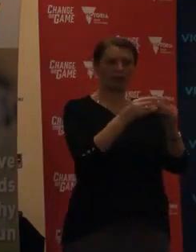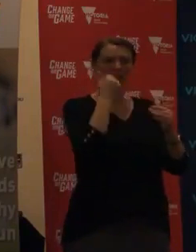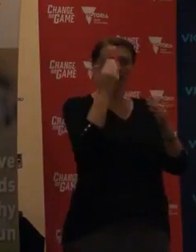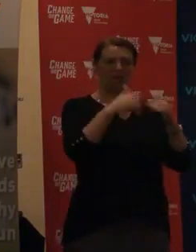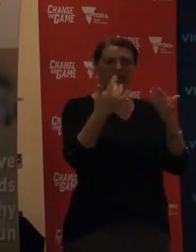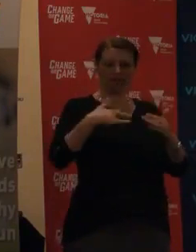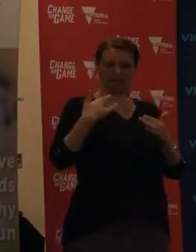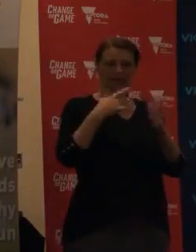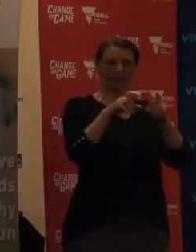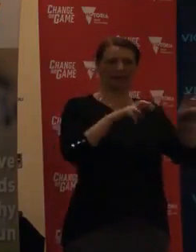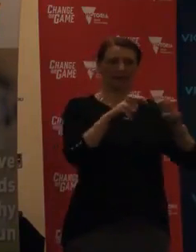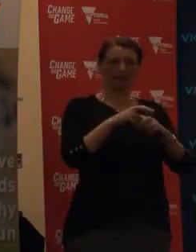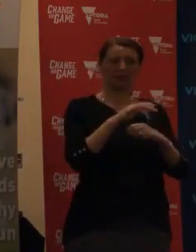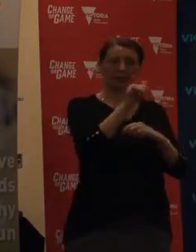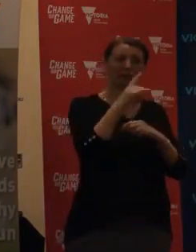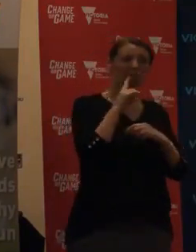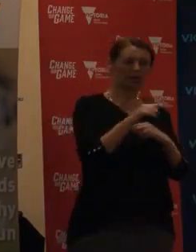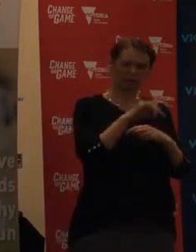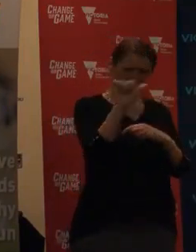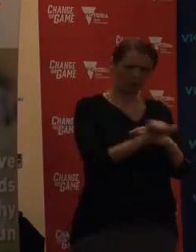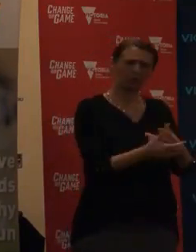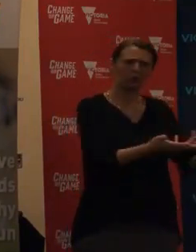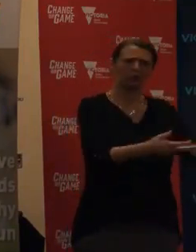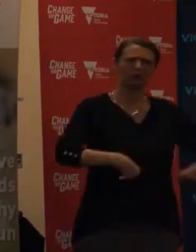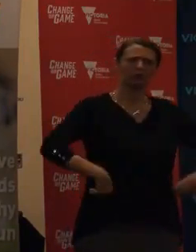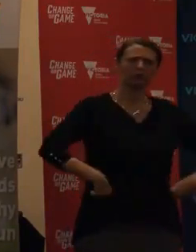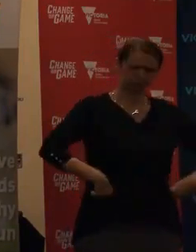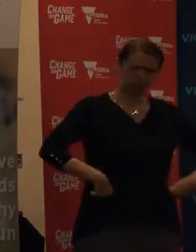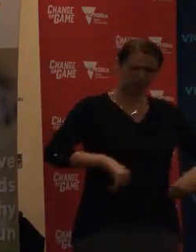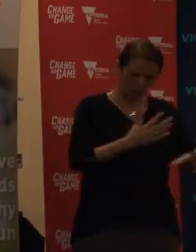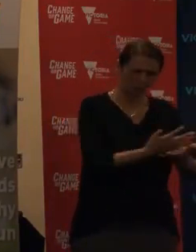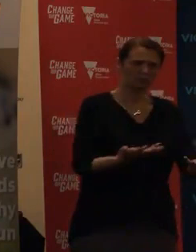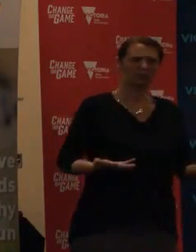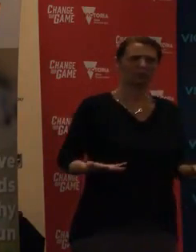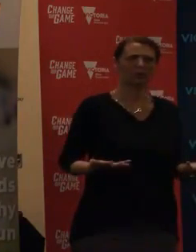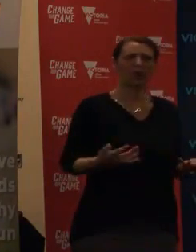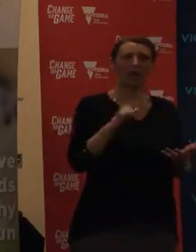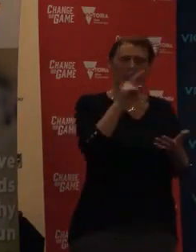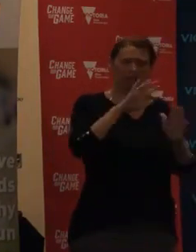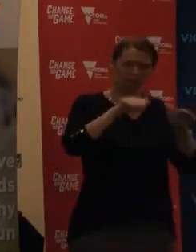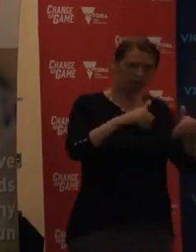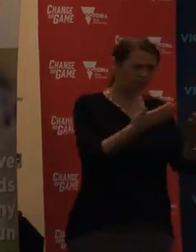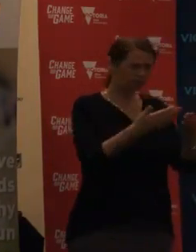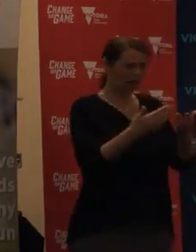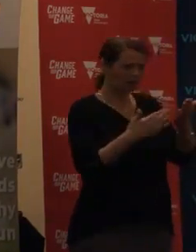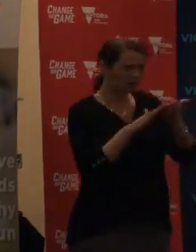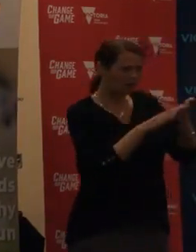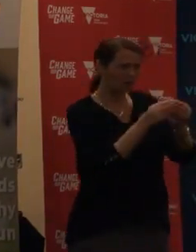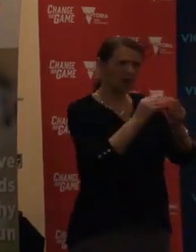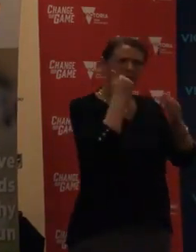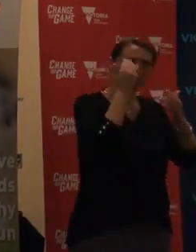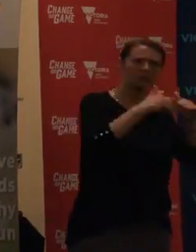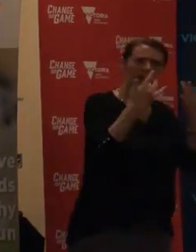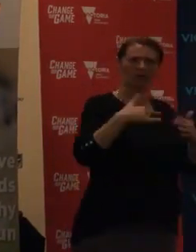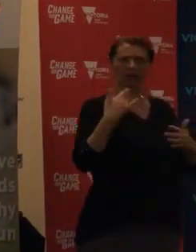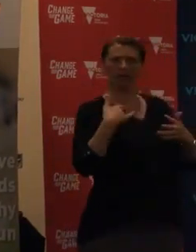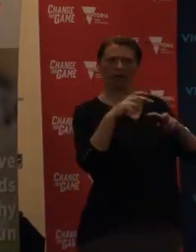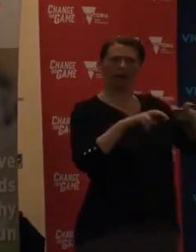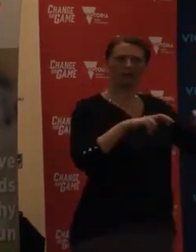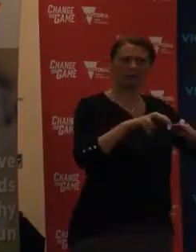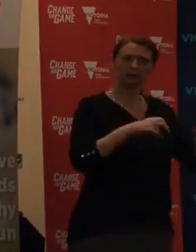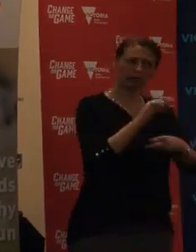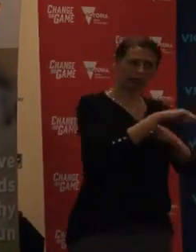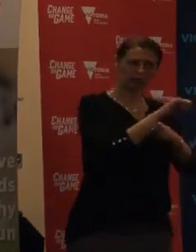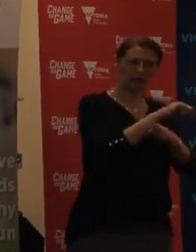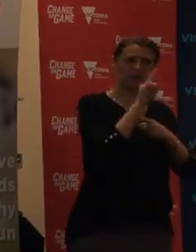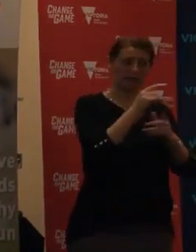activities. And you might say, well, so they should. So it should provide help with daily living activities. But nevertheless,